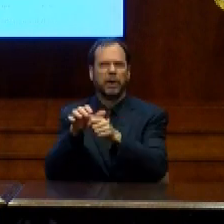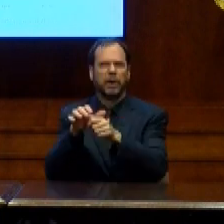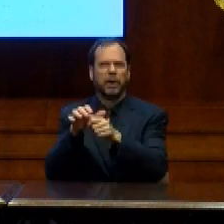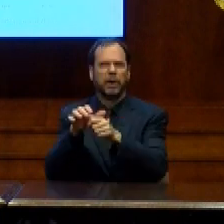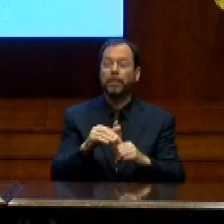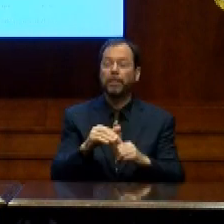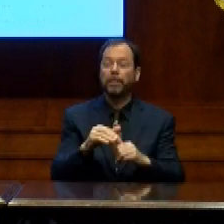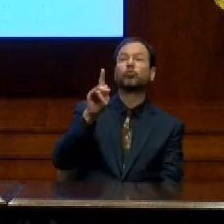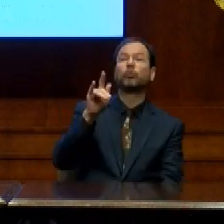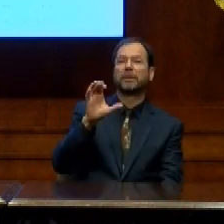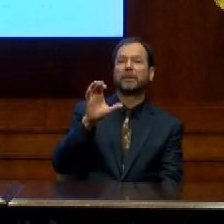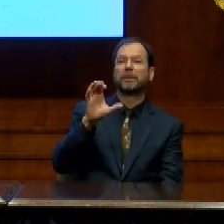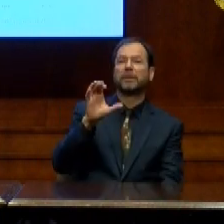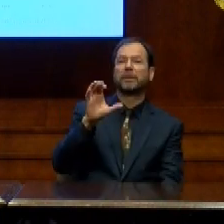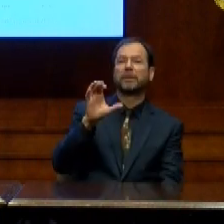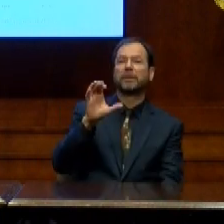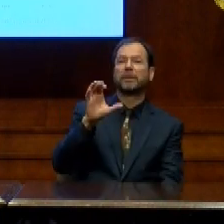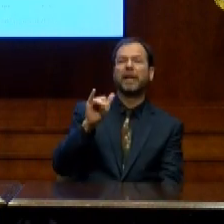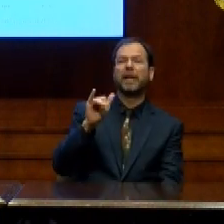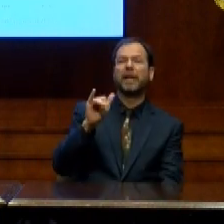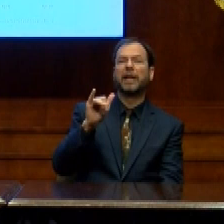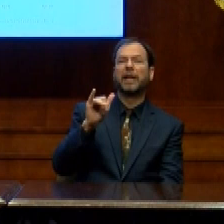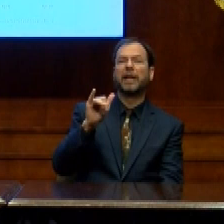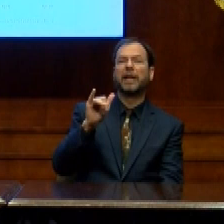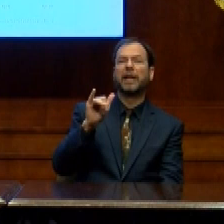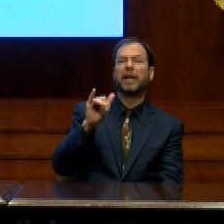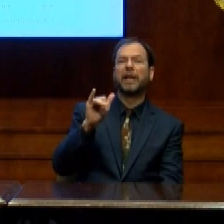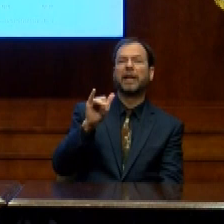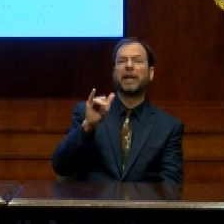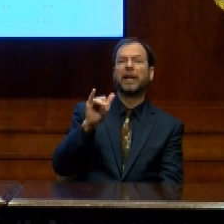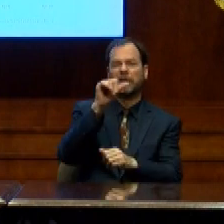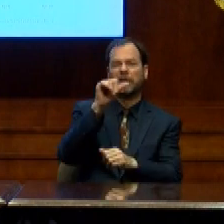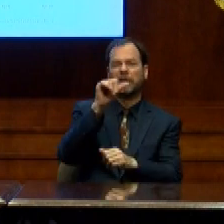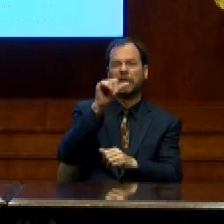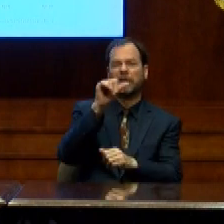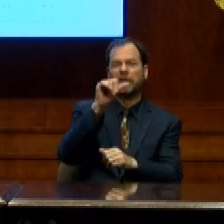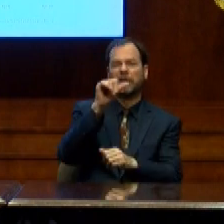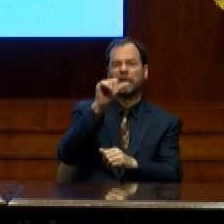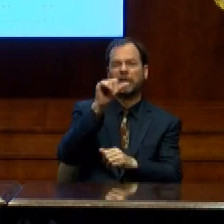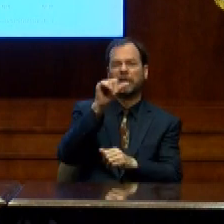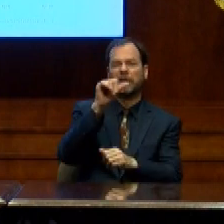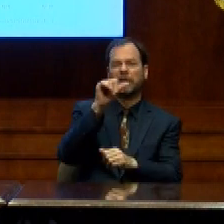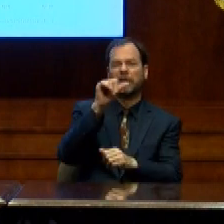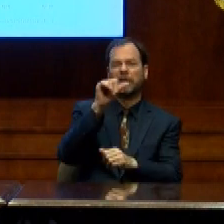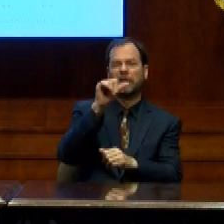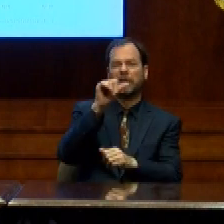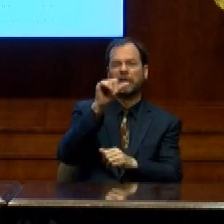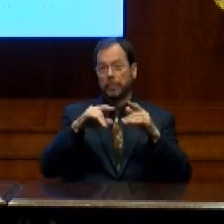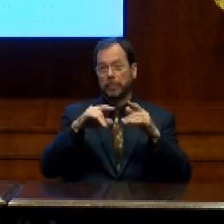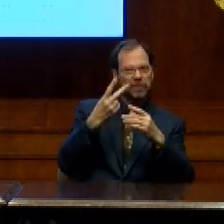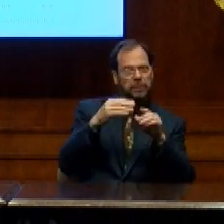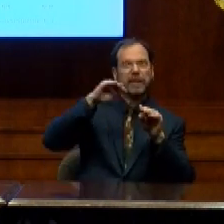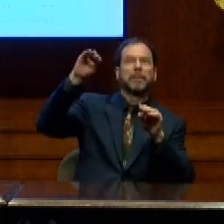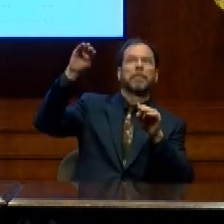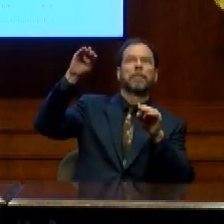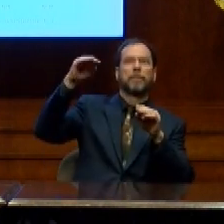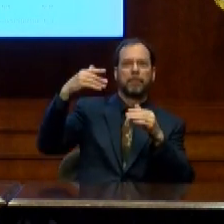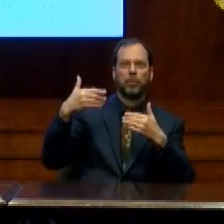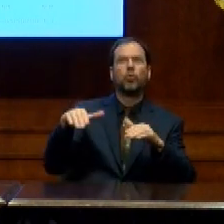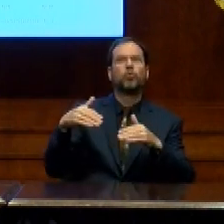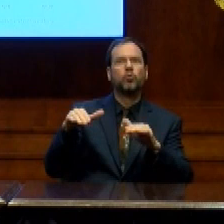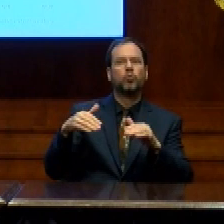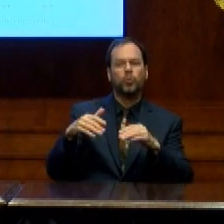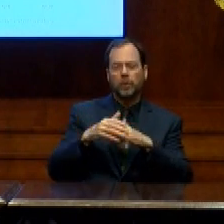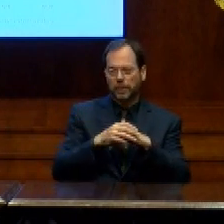Travis County shows the type of line that you want to see. Again, early on, kind of a